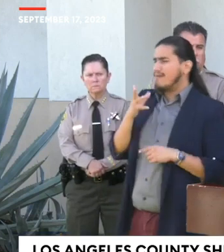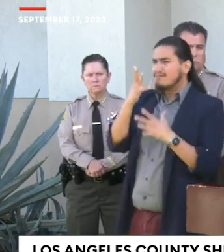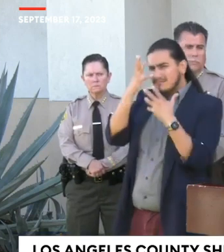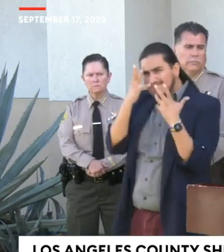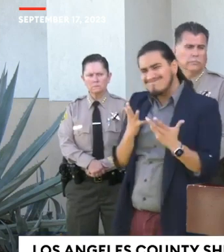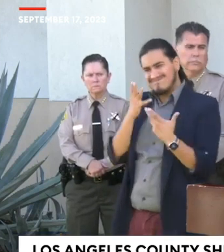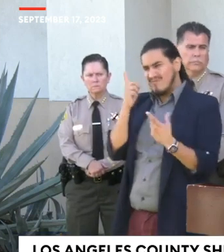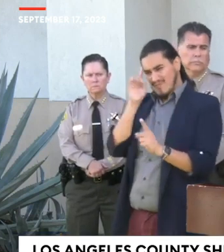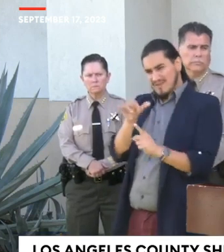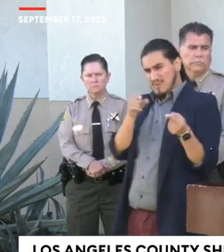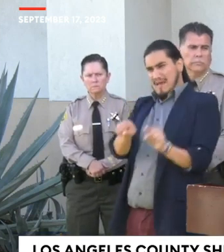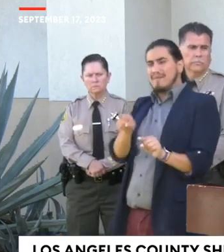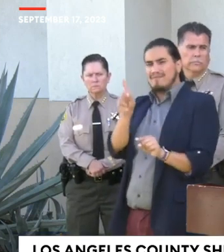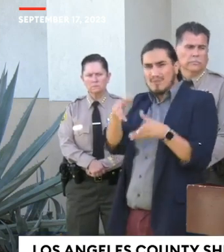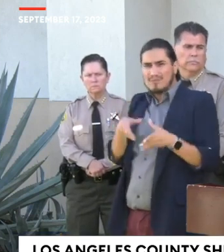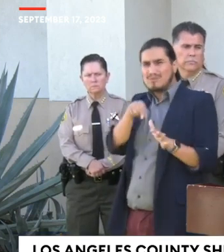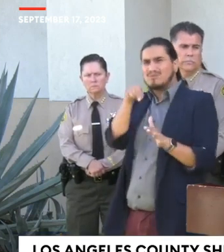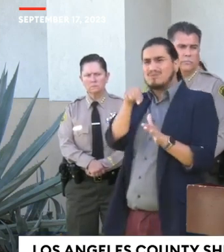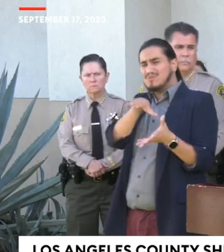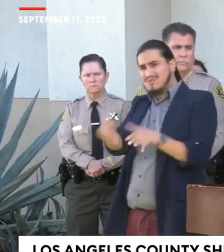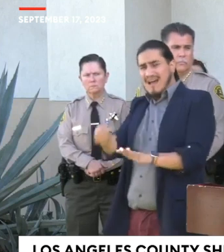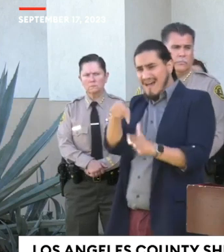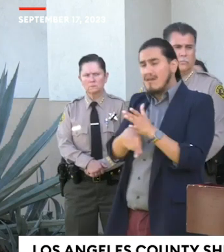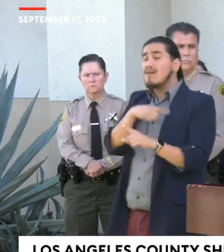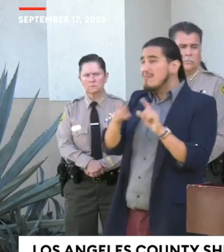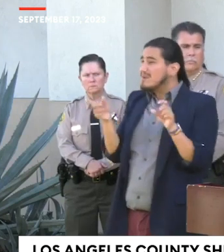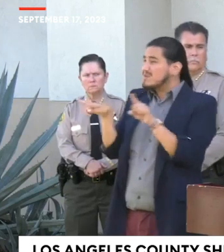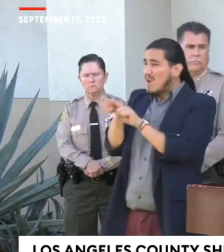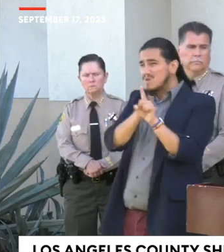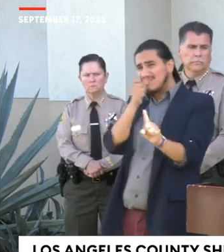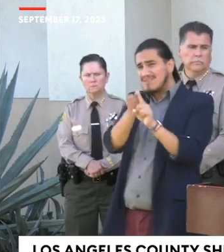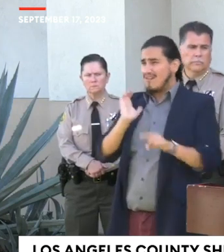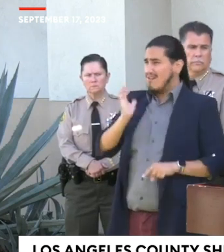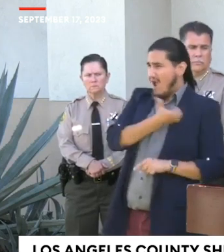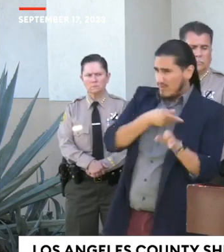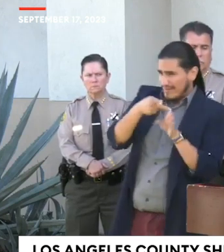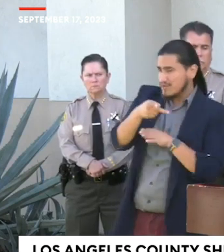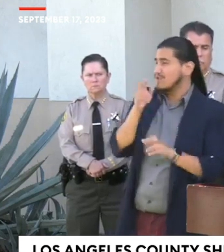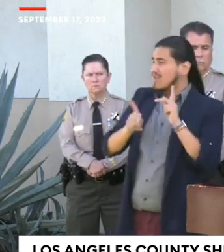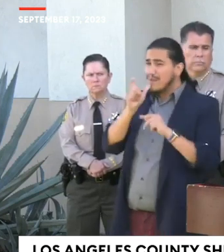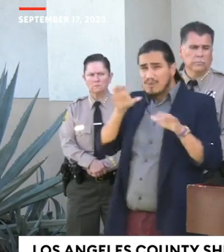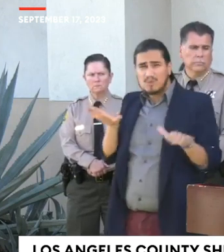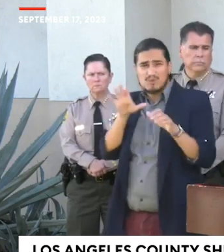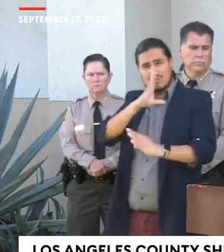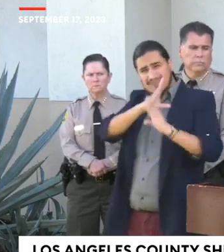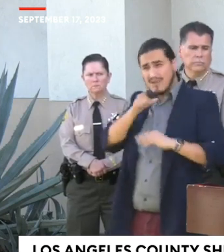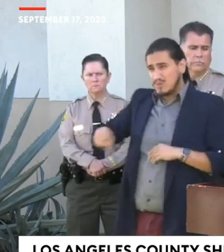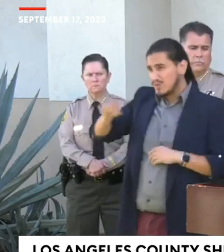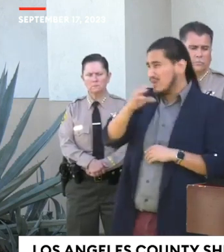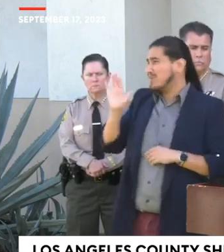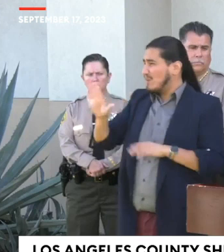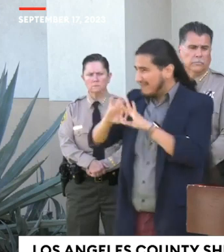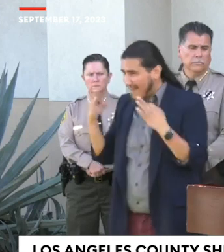in and of itself for that. But this was an attack on our profession. It was an attack on the people, the very people that protect you and your loved